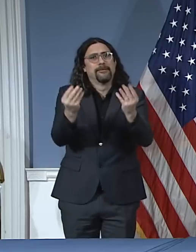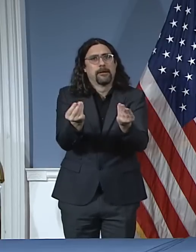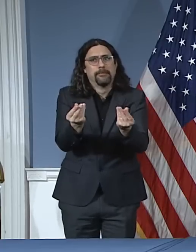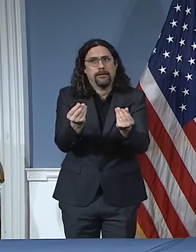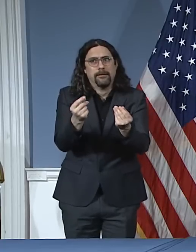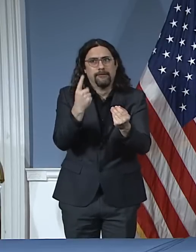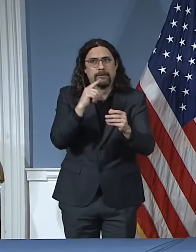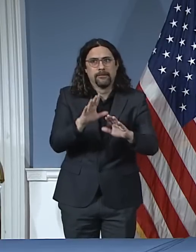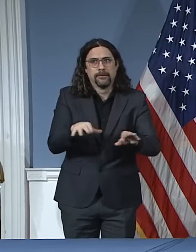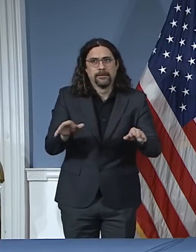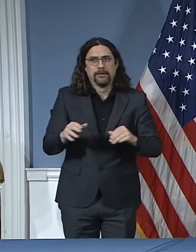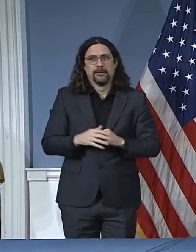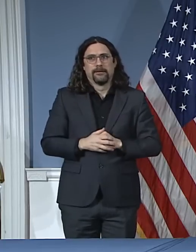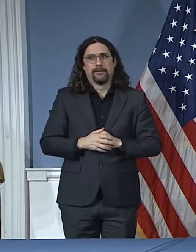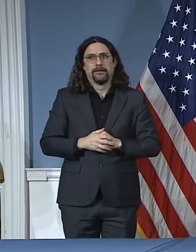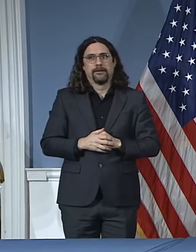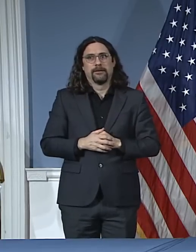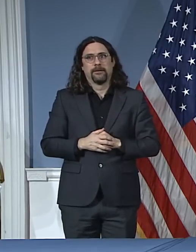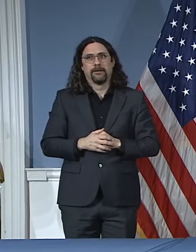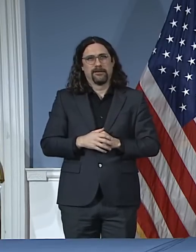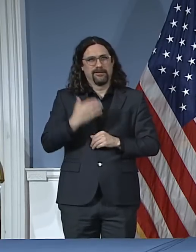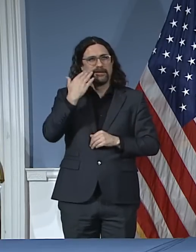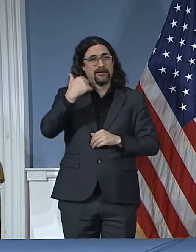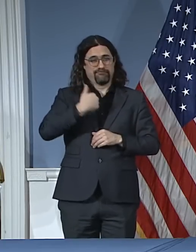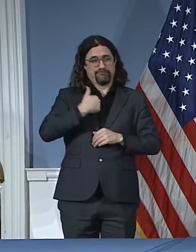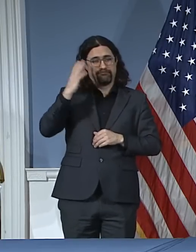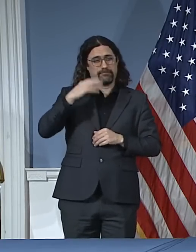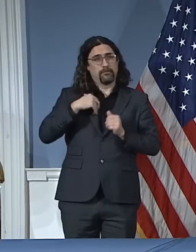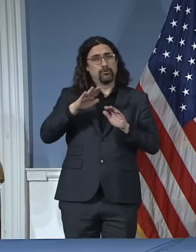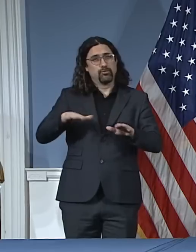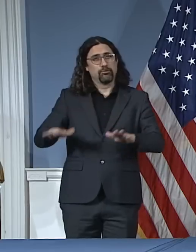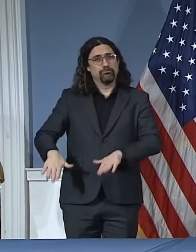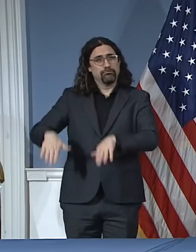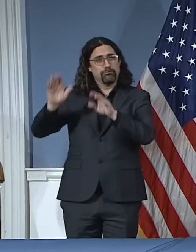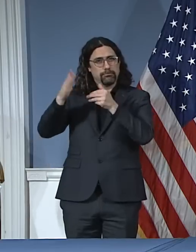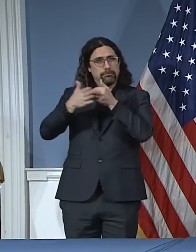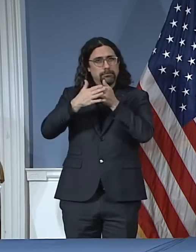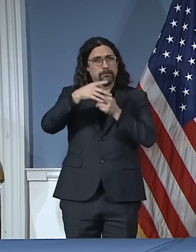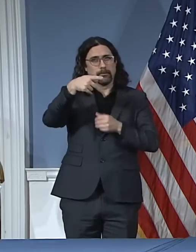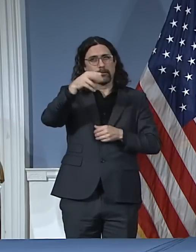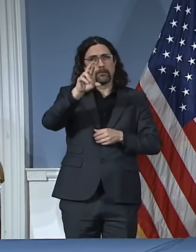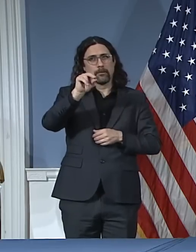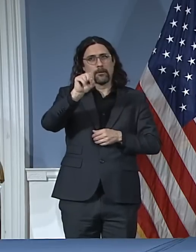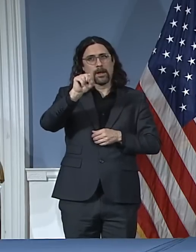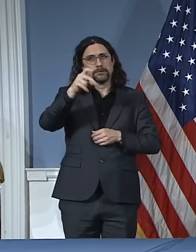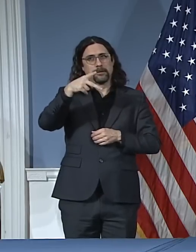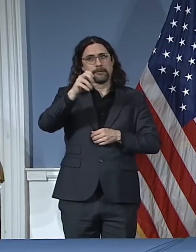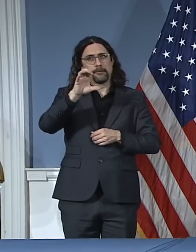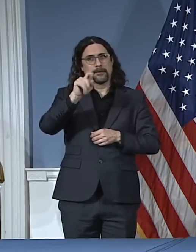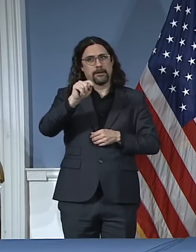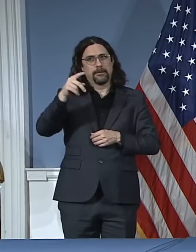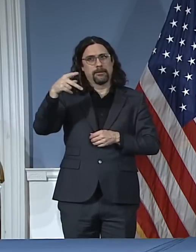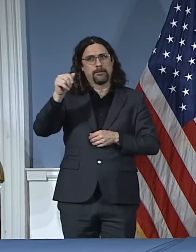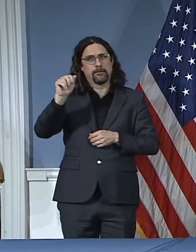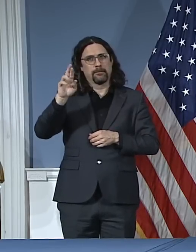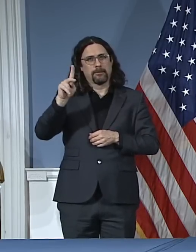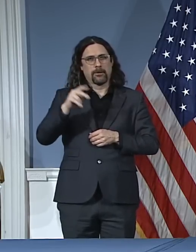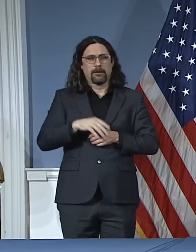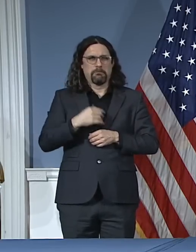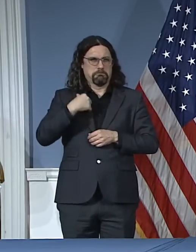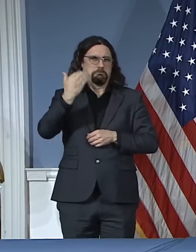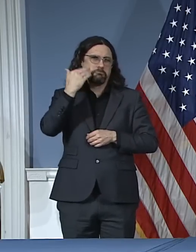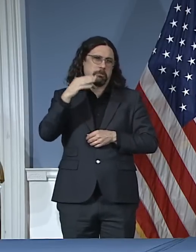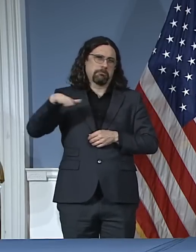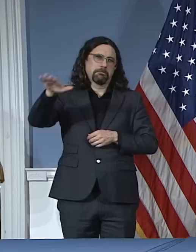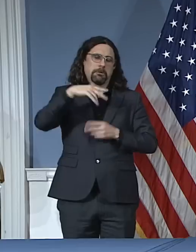Prospect Park in Brooklyn constantly. I understand a lot about the culture of our playgrounds and the challenges that we deal with in normal